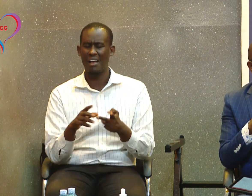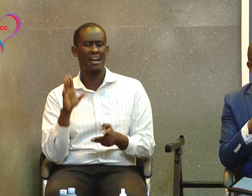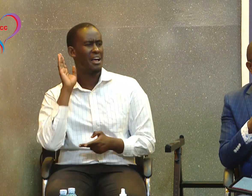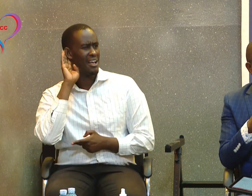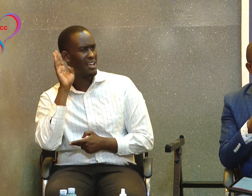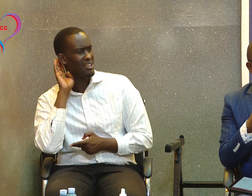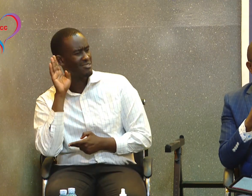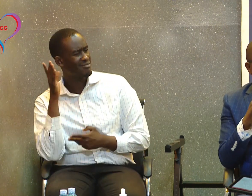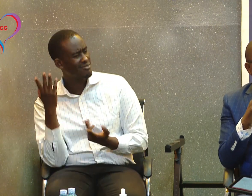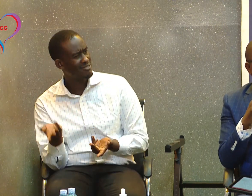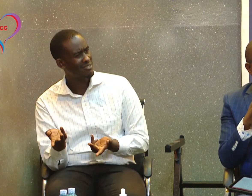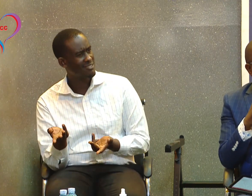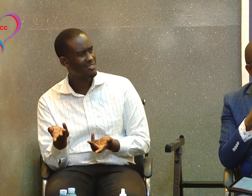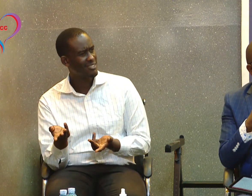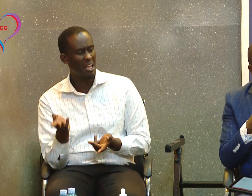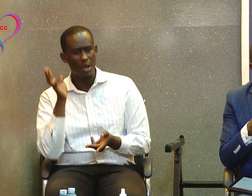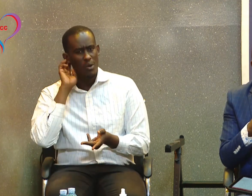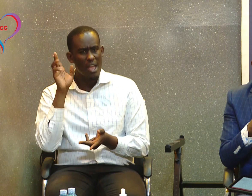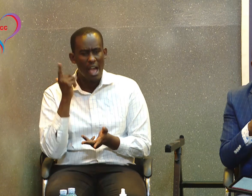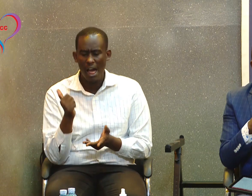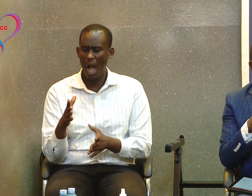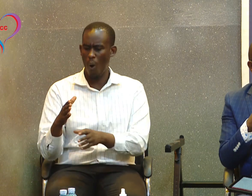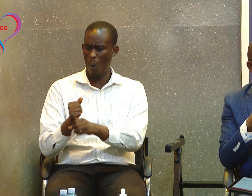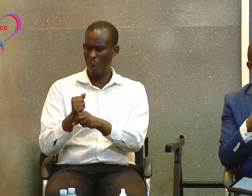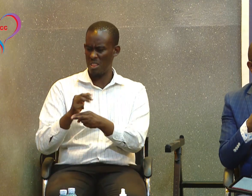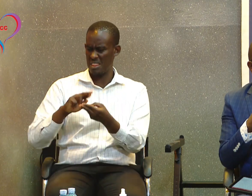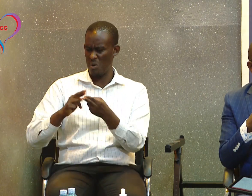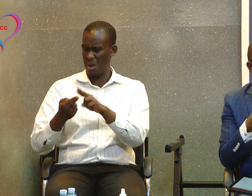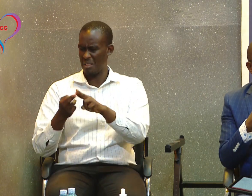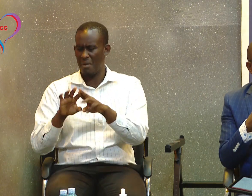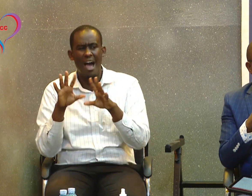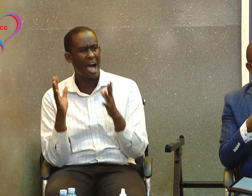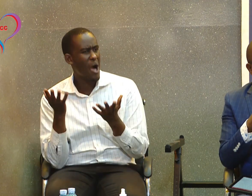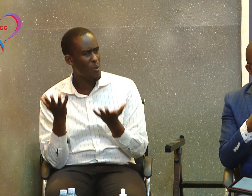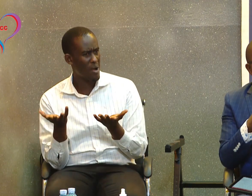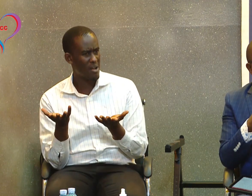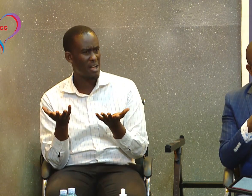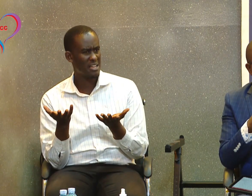hold their relationships. Their